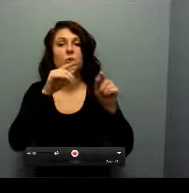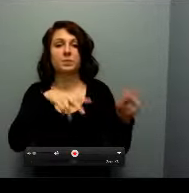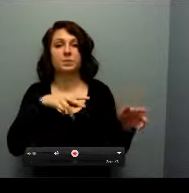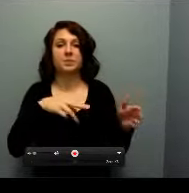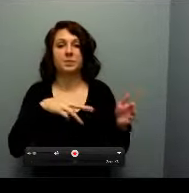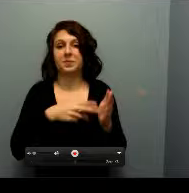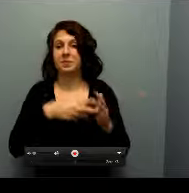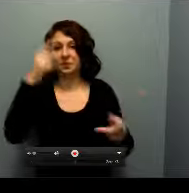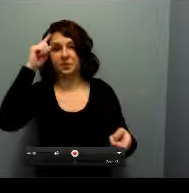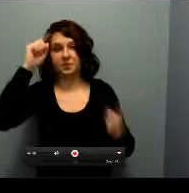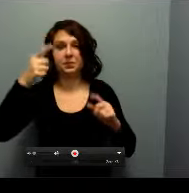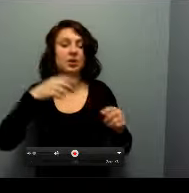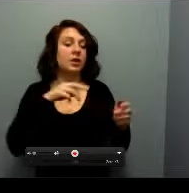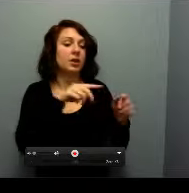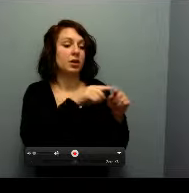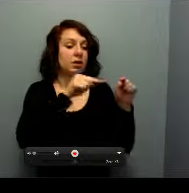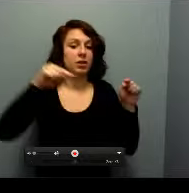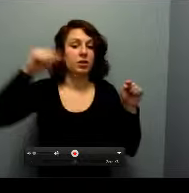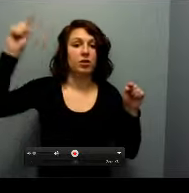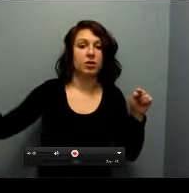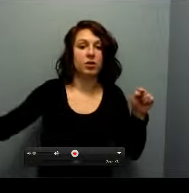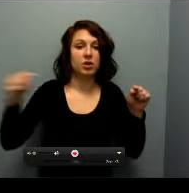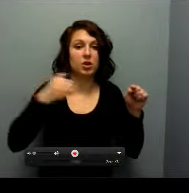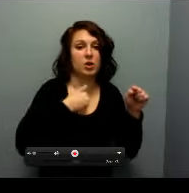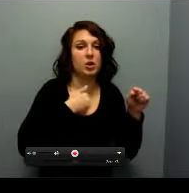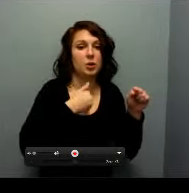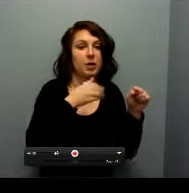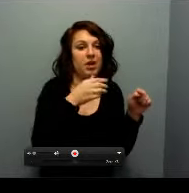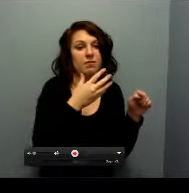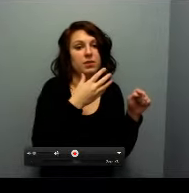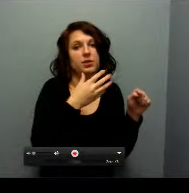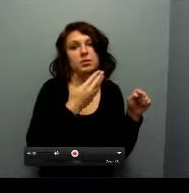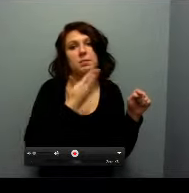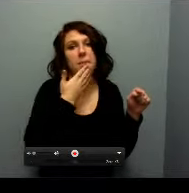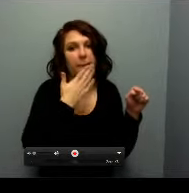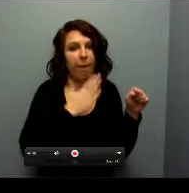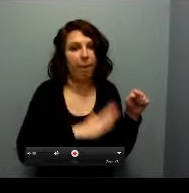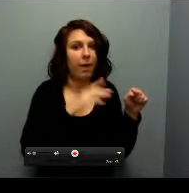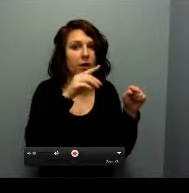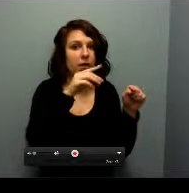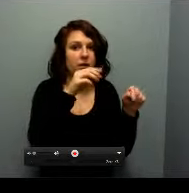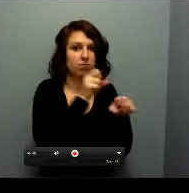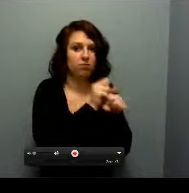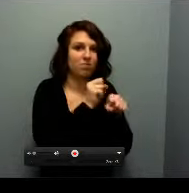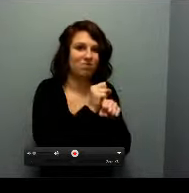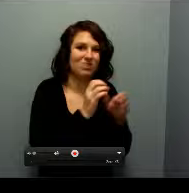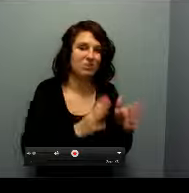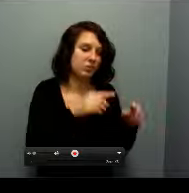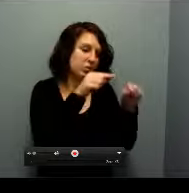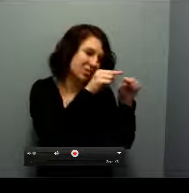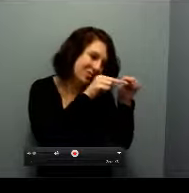end. And again, about 2/3 are going to be in the middle.